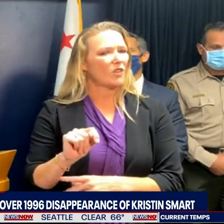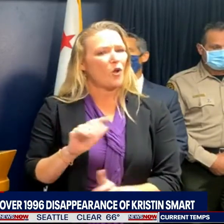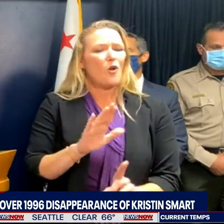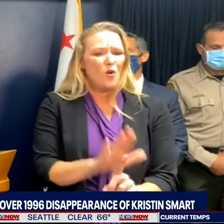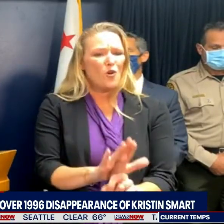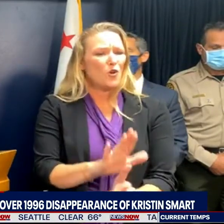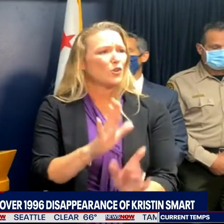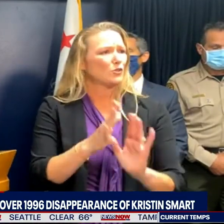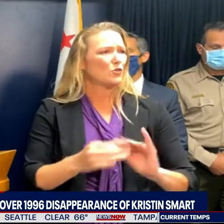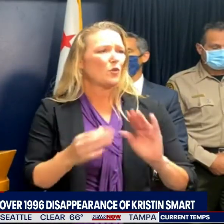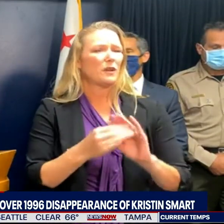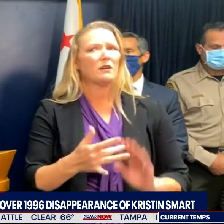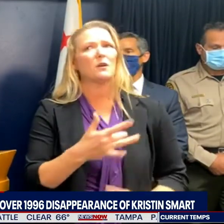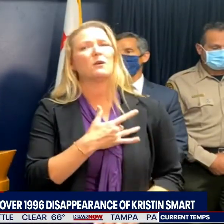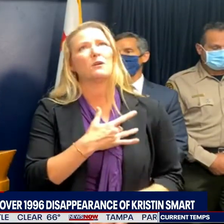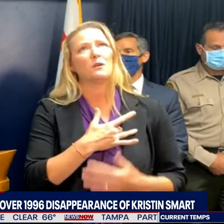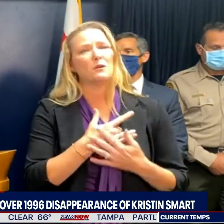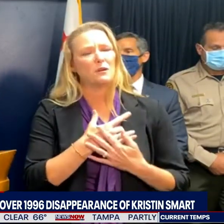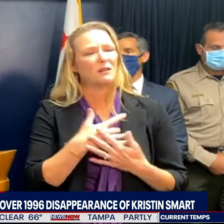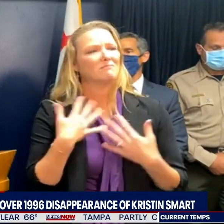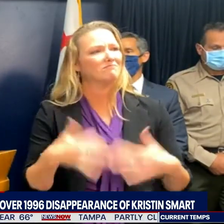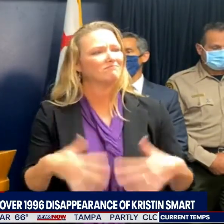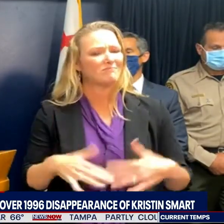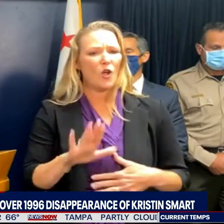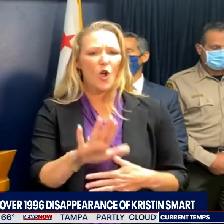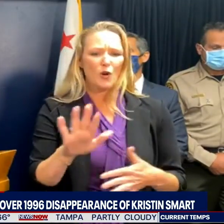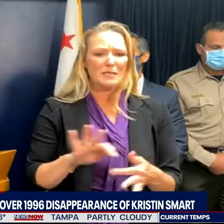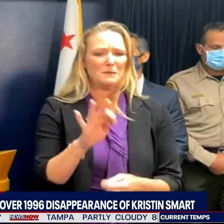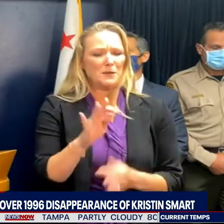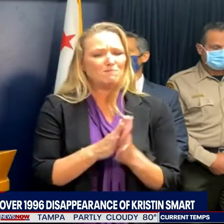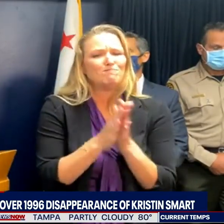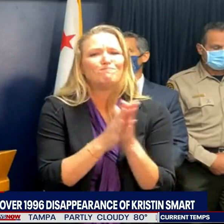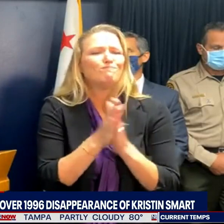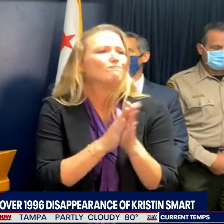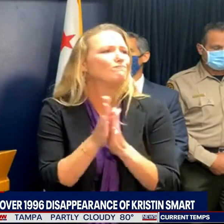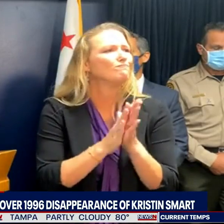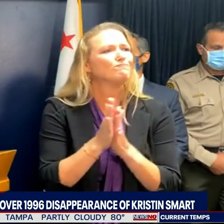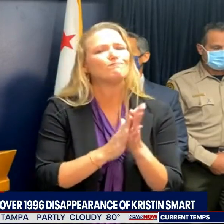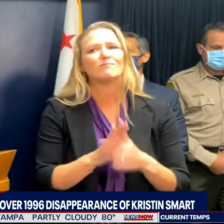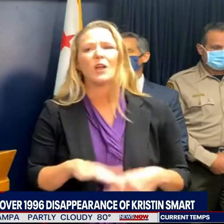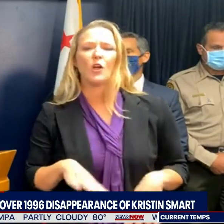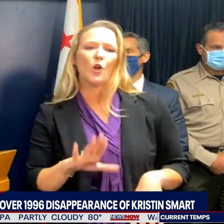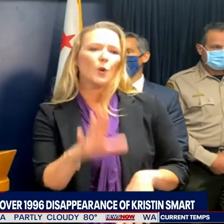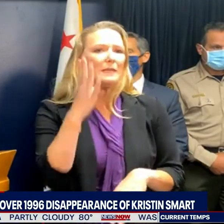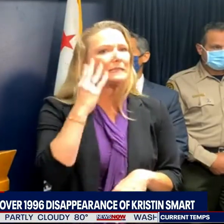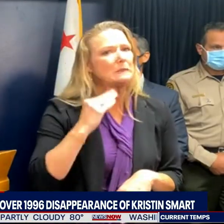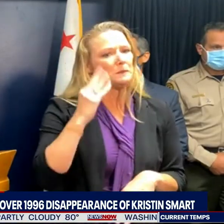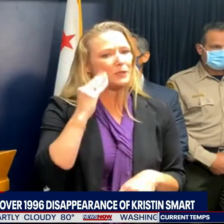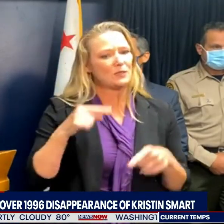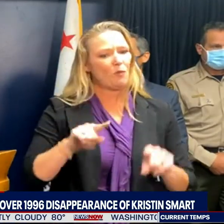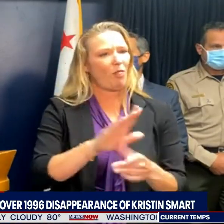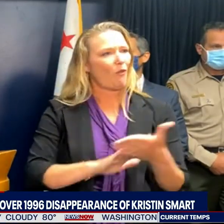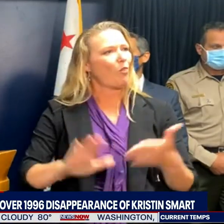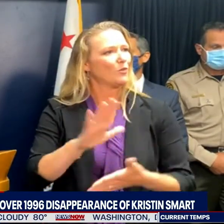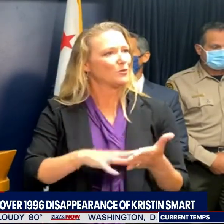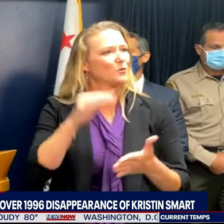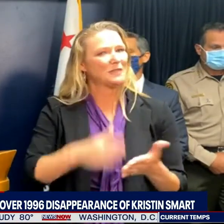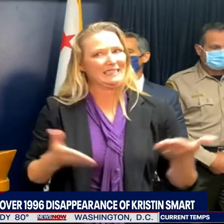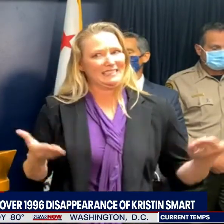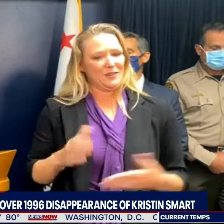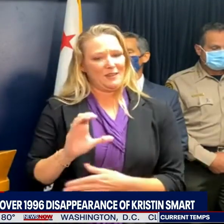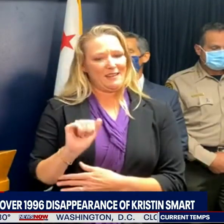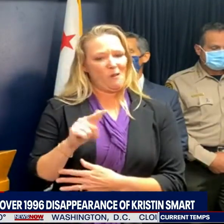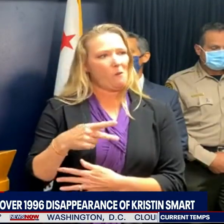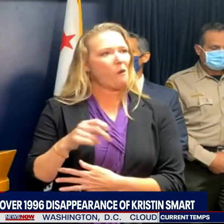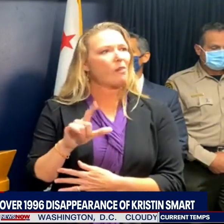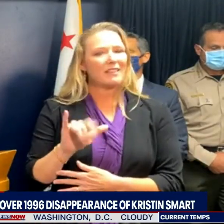all. The story of her enthusiastic spirit, her experience as a Cal Poly college student, her